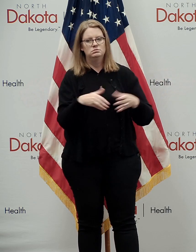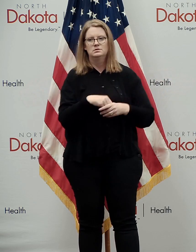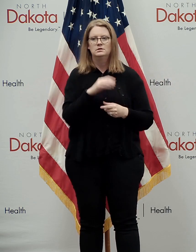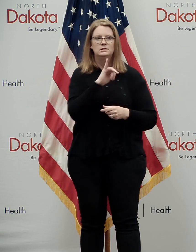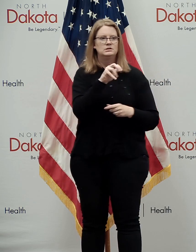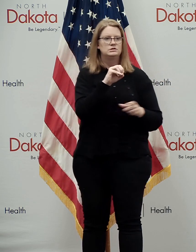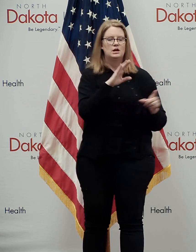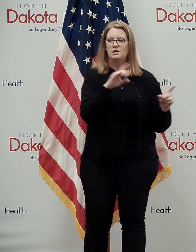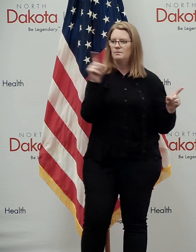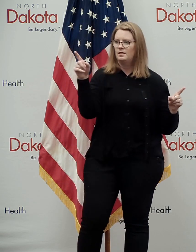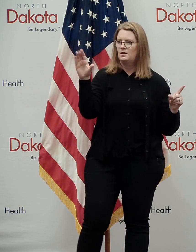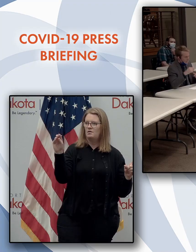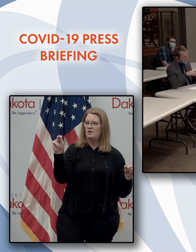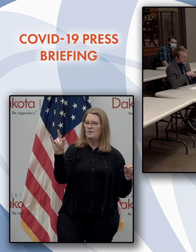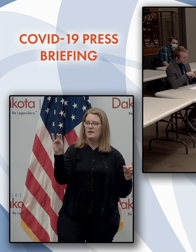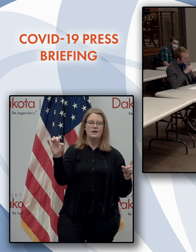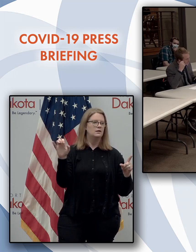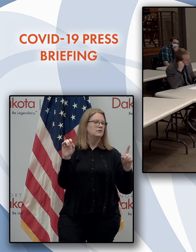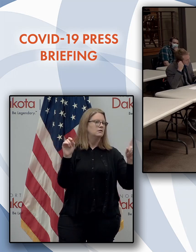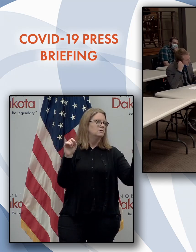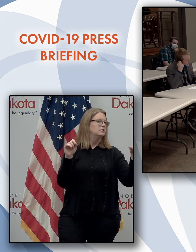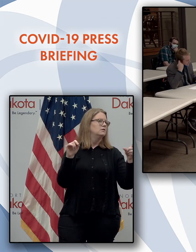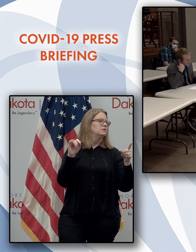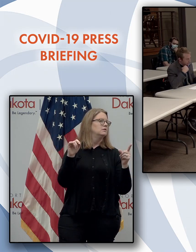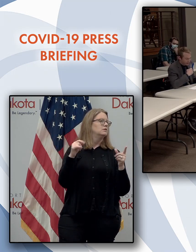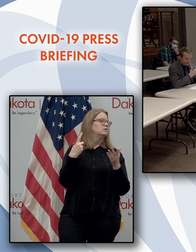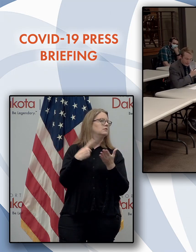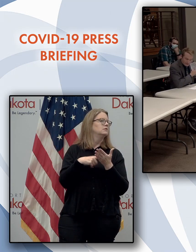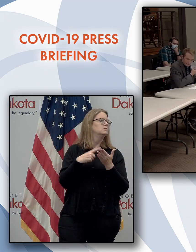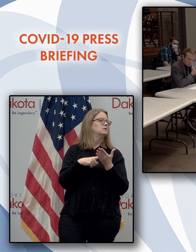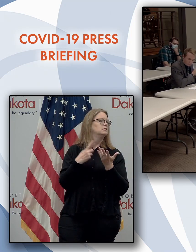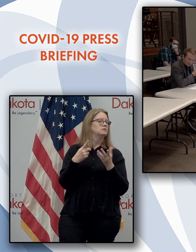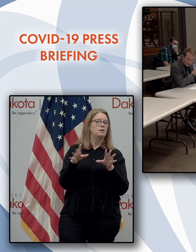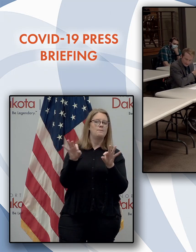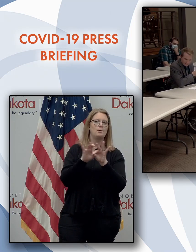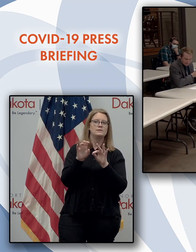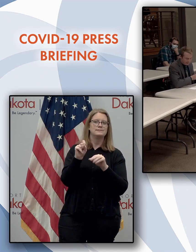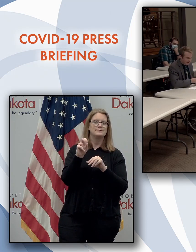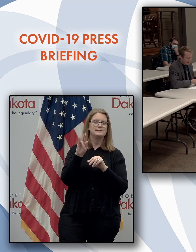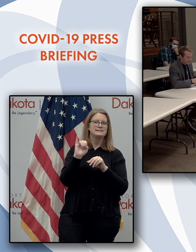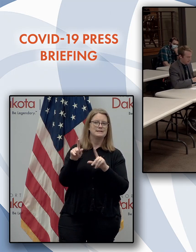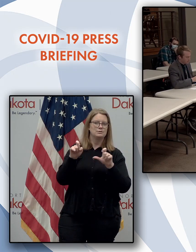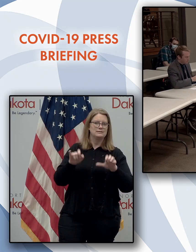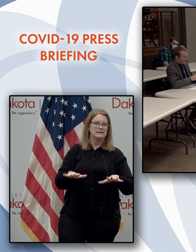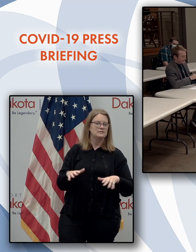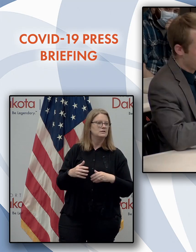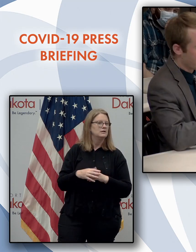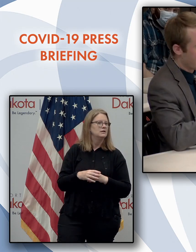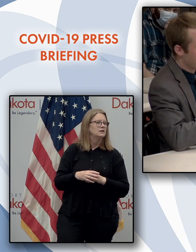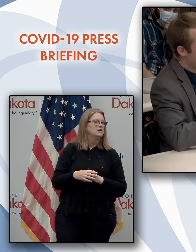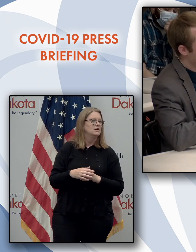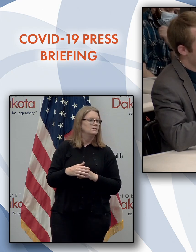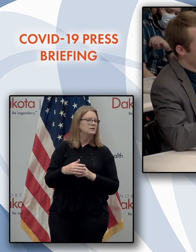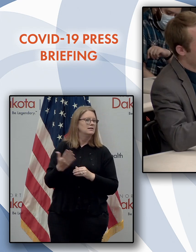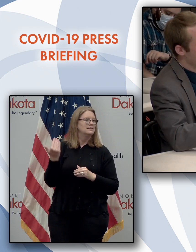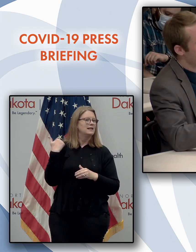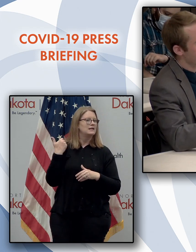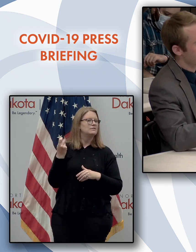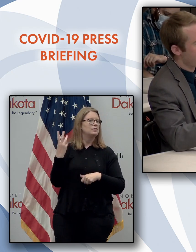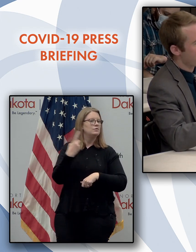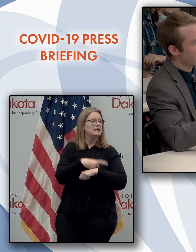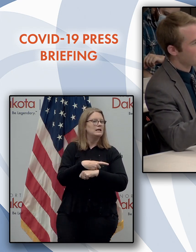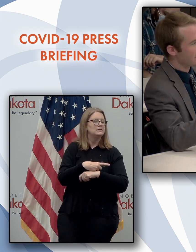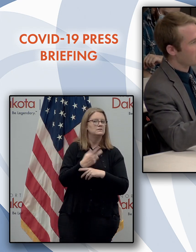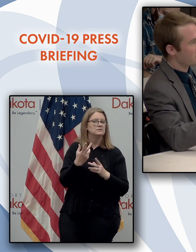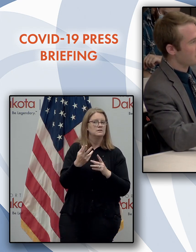Jacob, and then online. Governor, you've talked a lot about the importance of serial testing and whatnot, but in the last little while, that positive